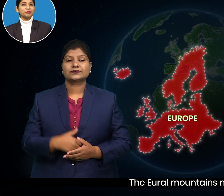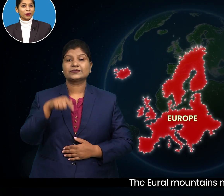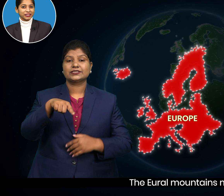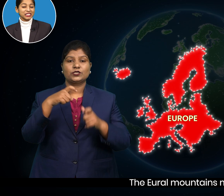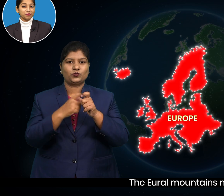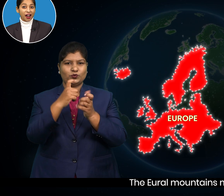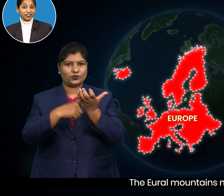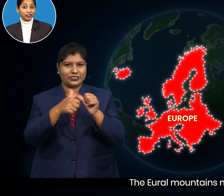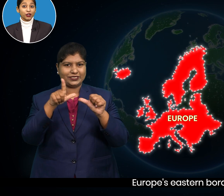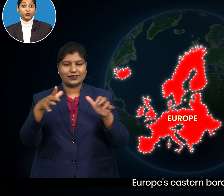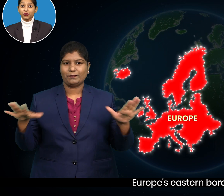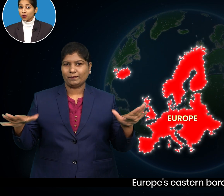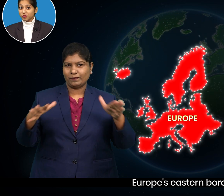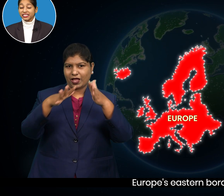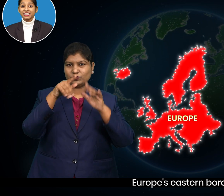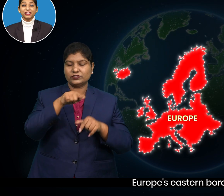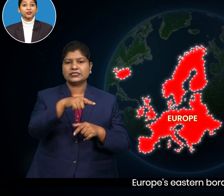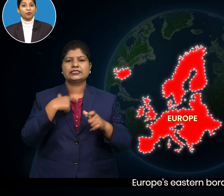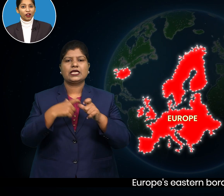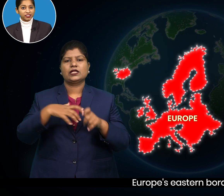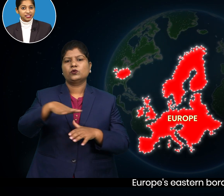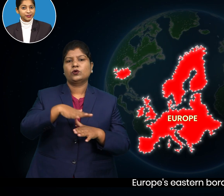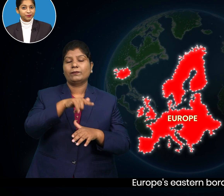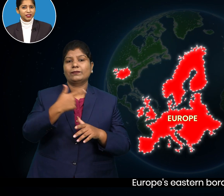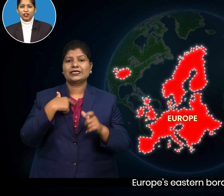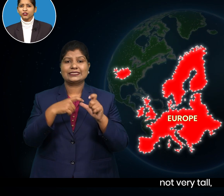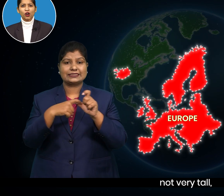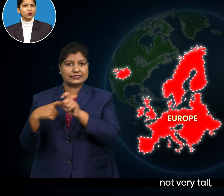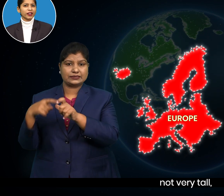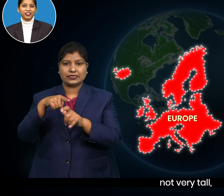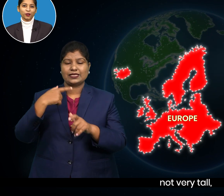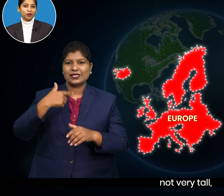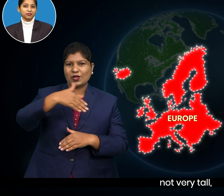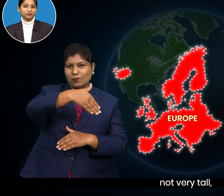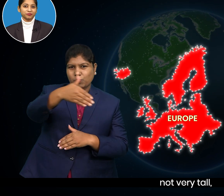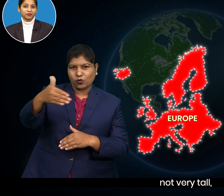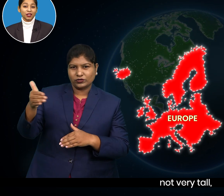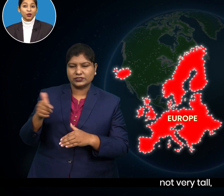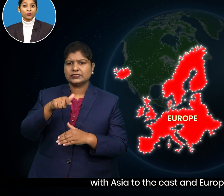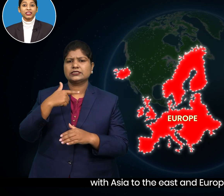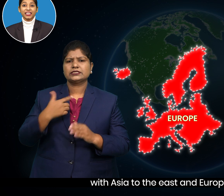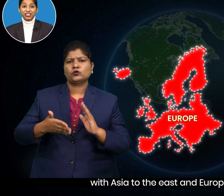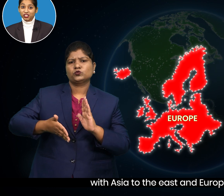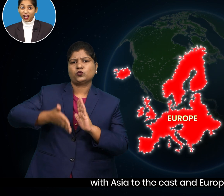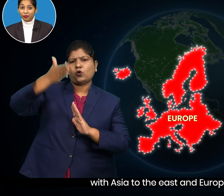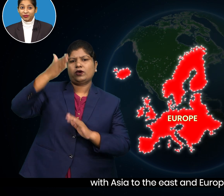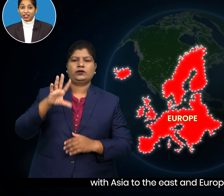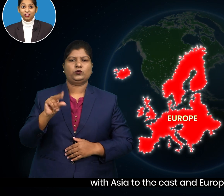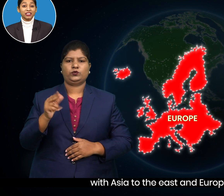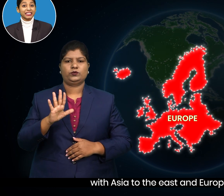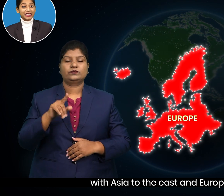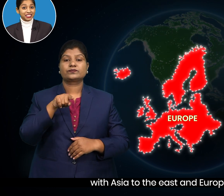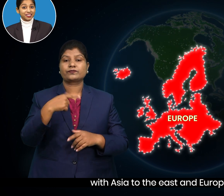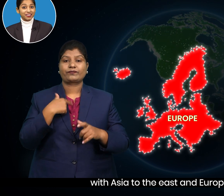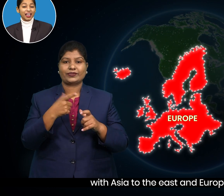The Ural Mountains mark Europe's eastern borders, not very tall, with Asia